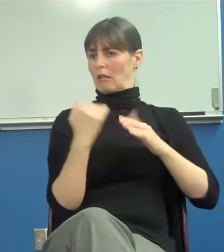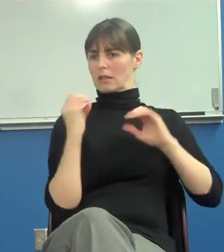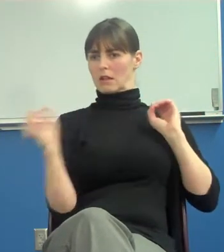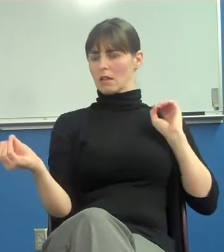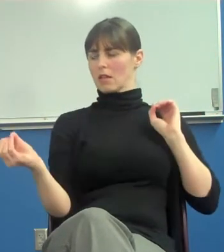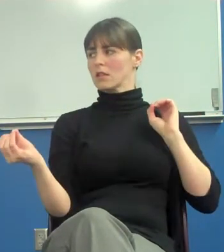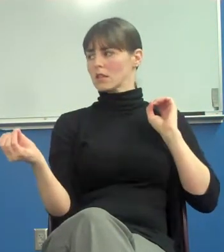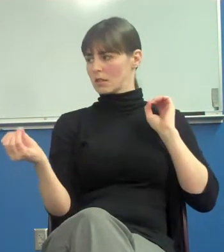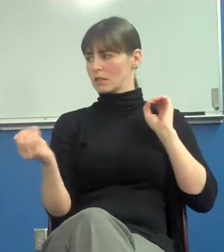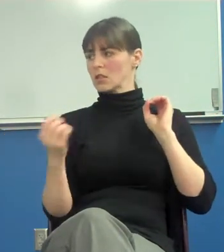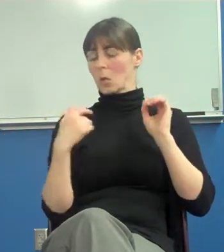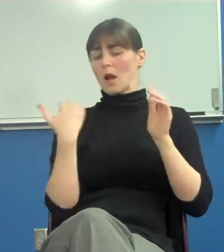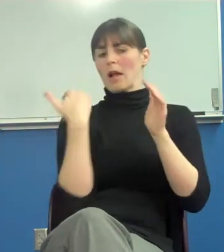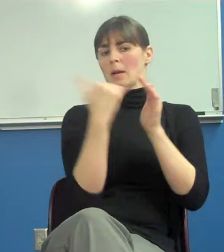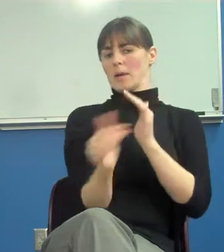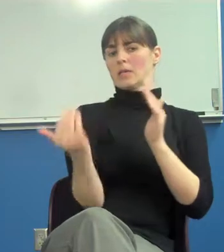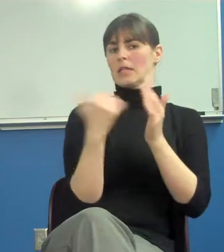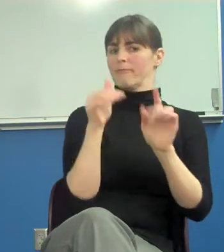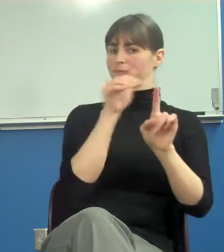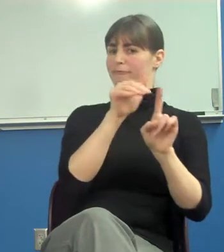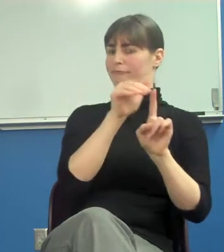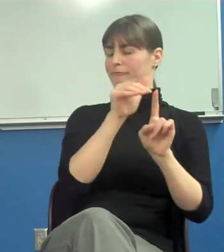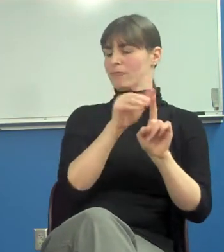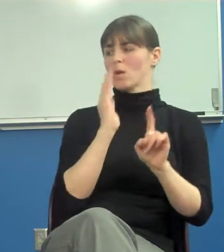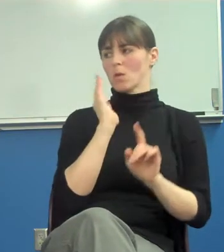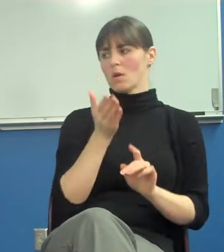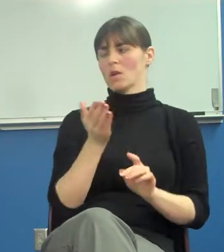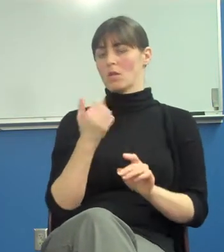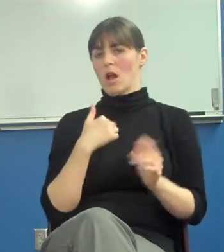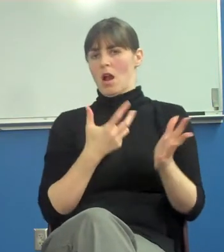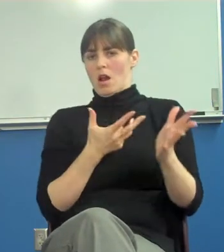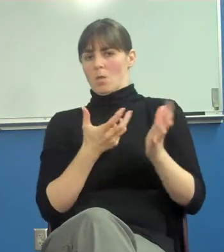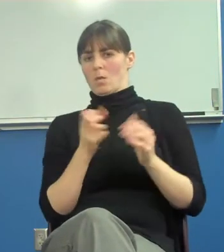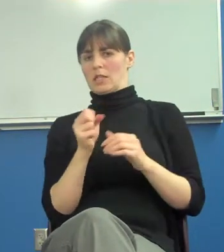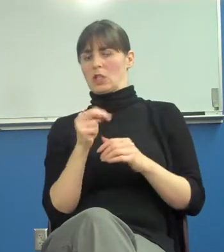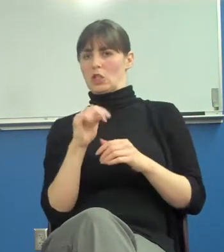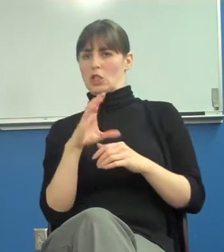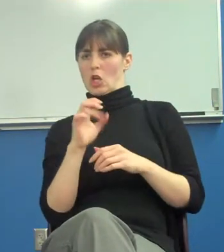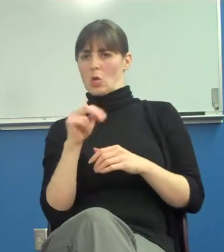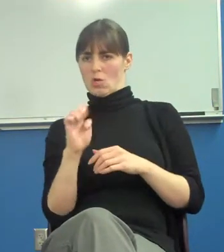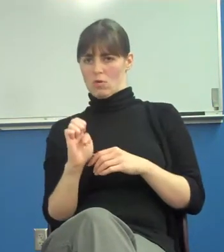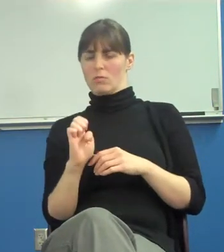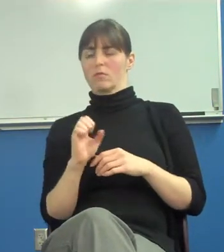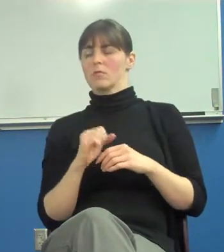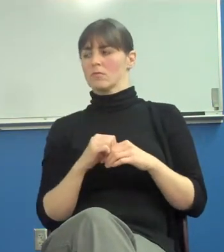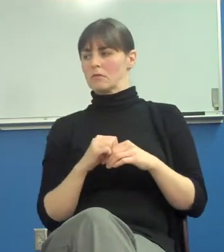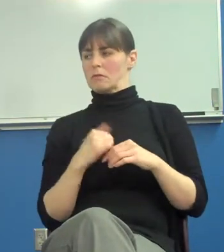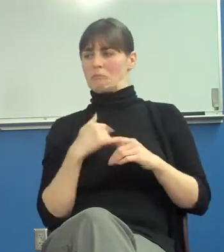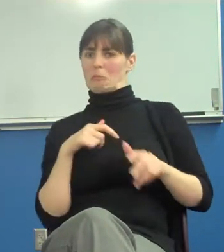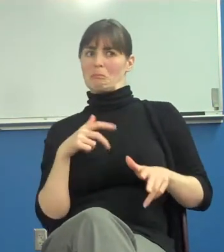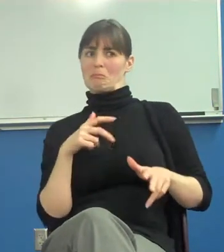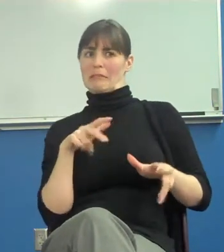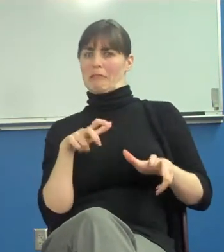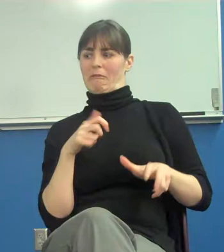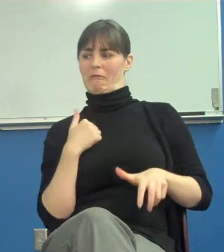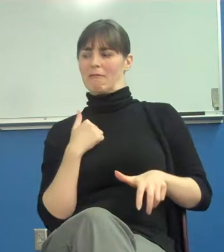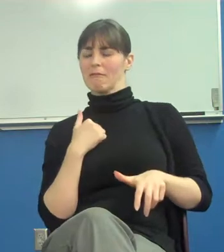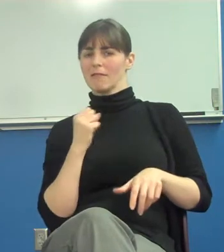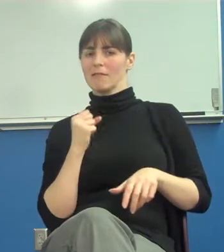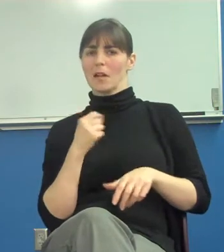heard anything. So I emailed them again. I'm gonna bug them because I want snow cones. I can go drive down. Selfish me, I want snow